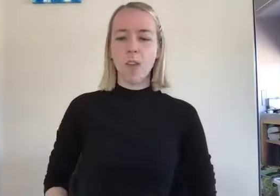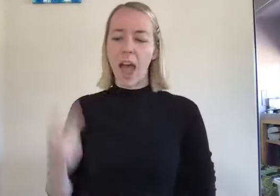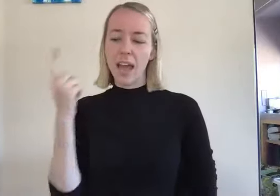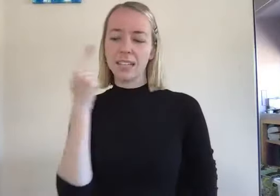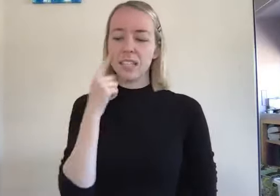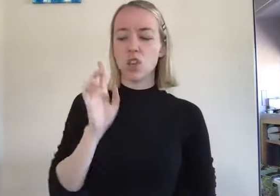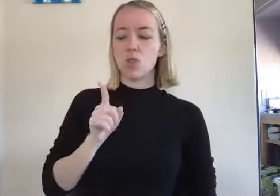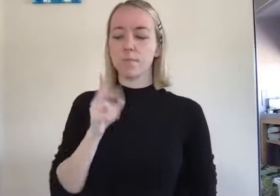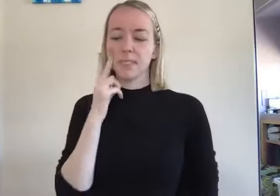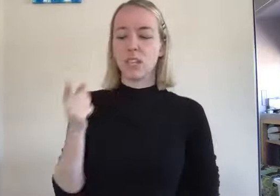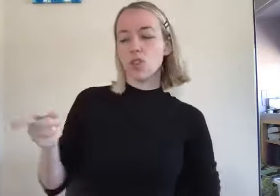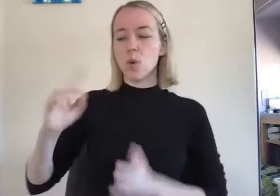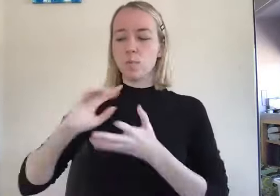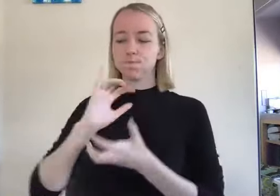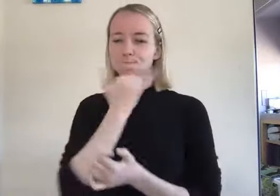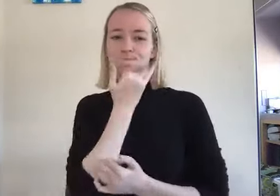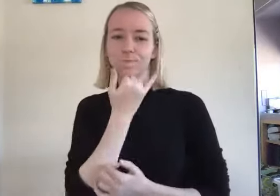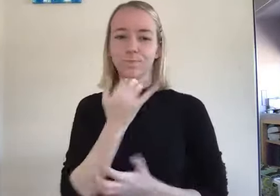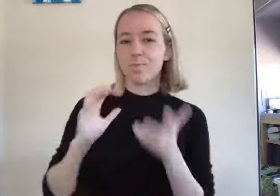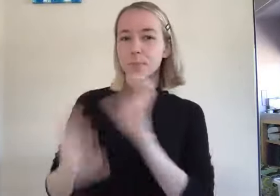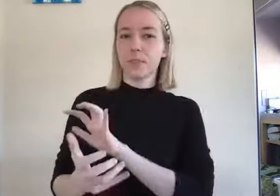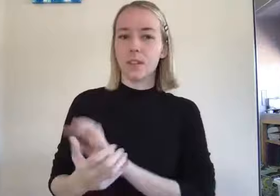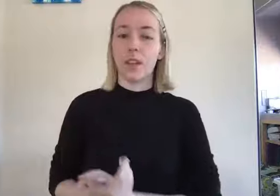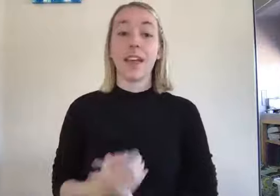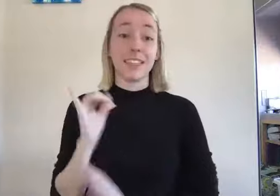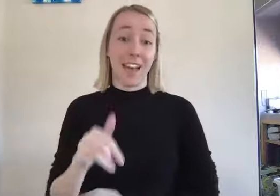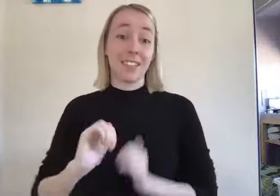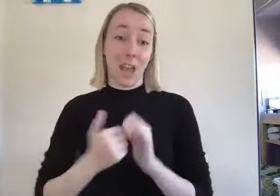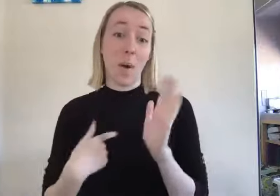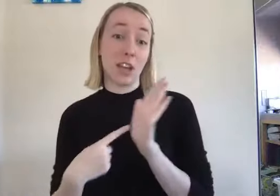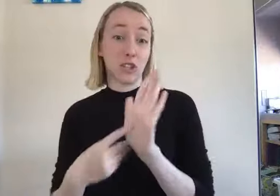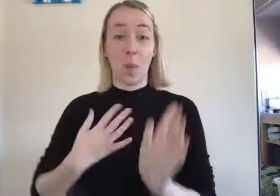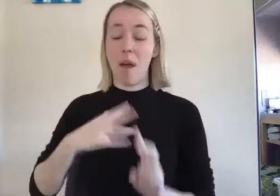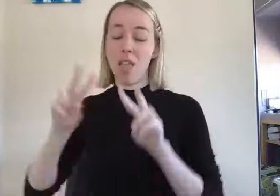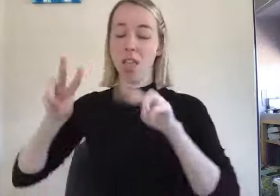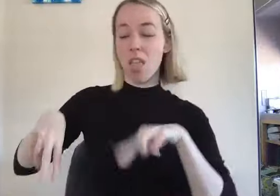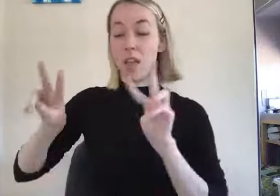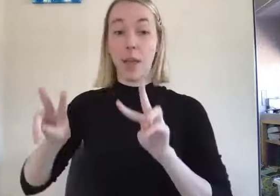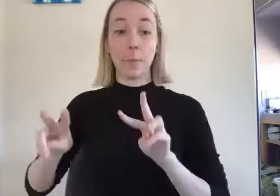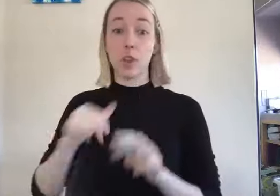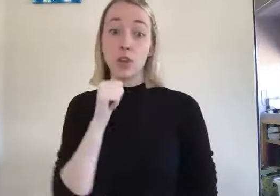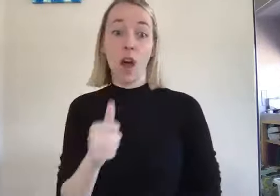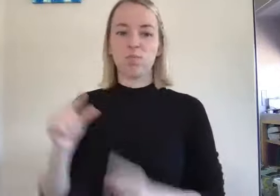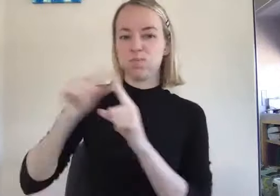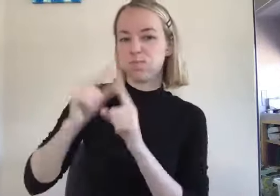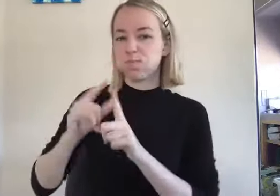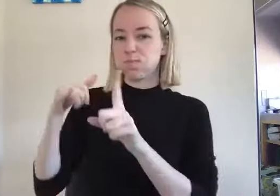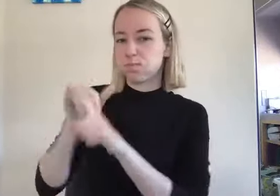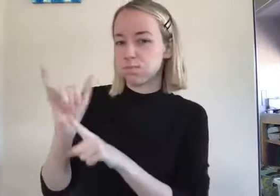how badly I think you messed up last night. And so that's how I showed my disapproval. It wasn't by my words.